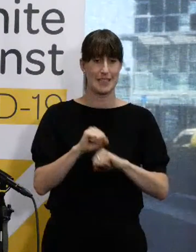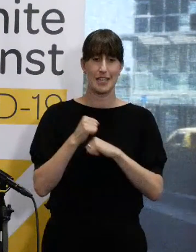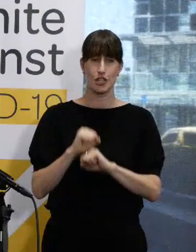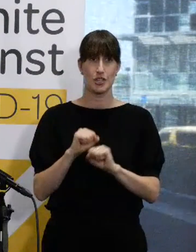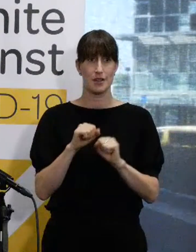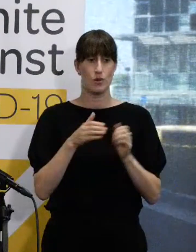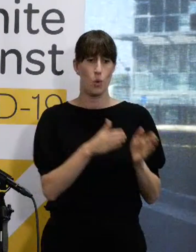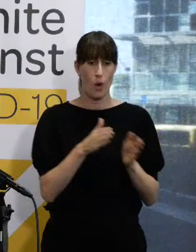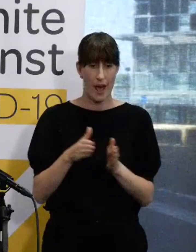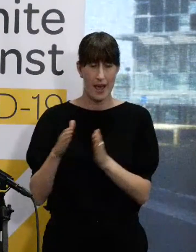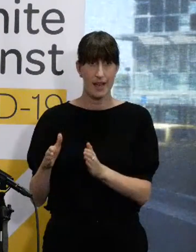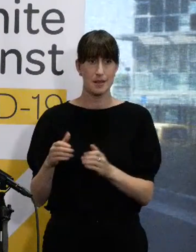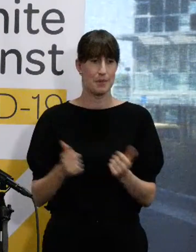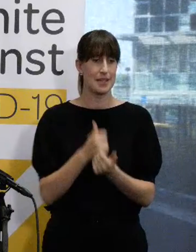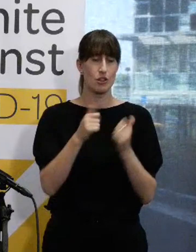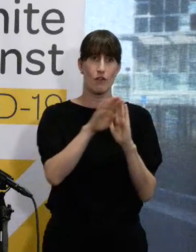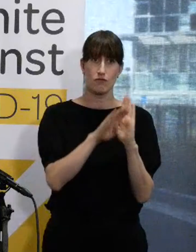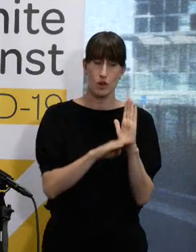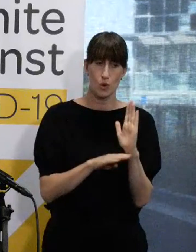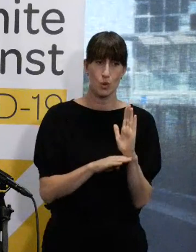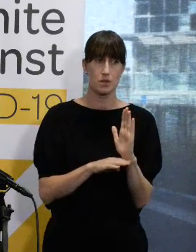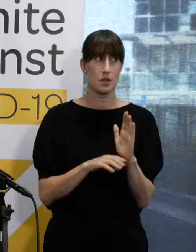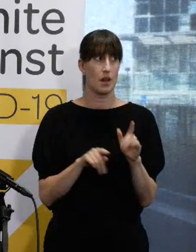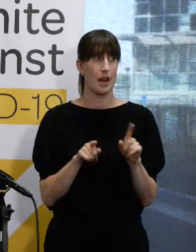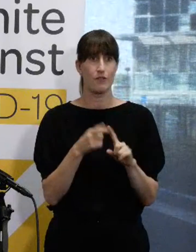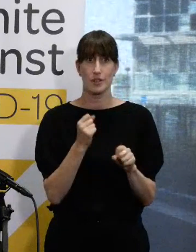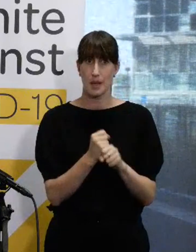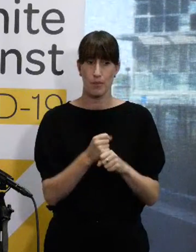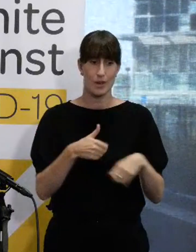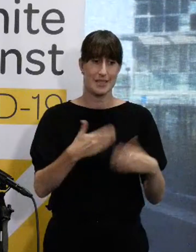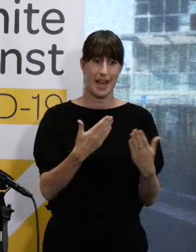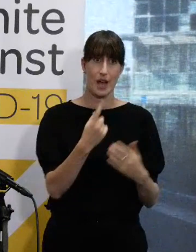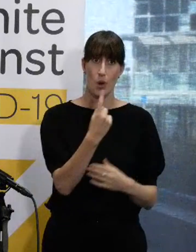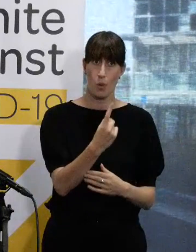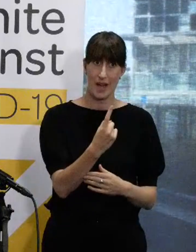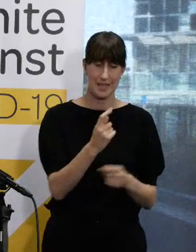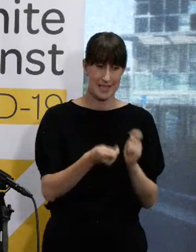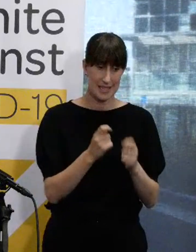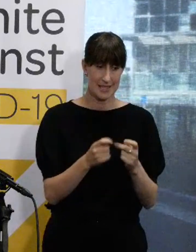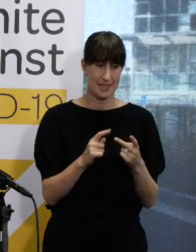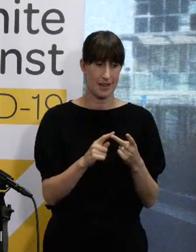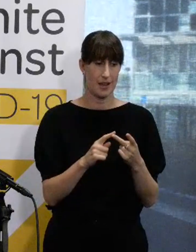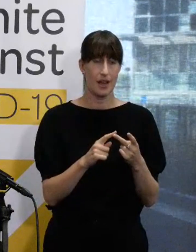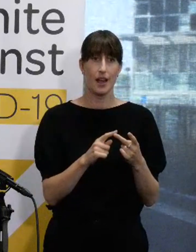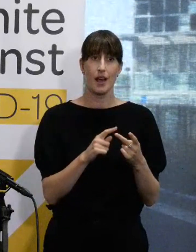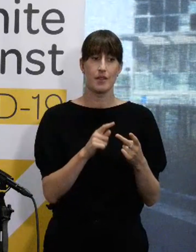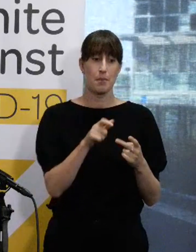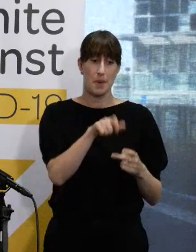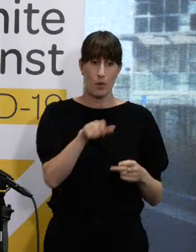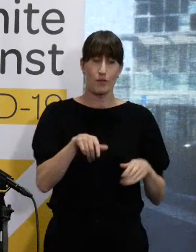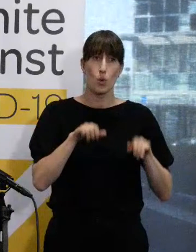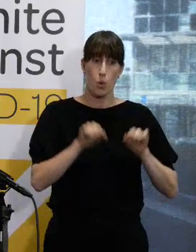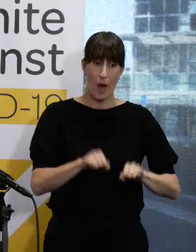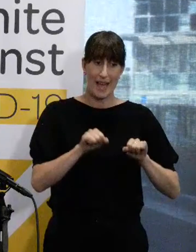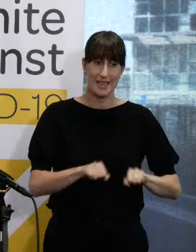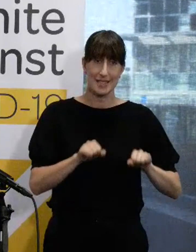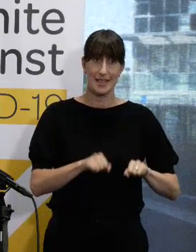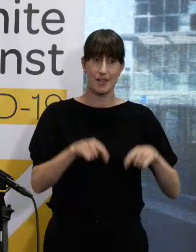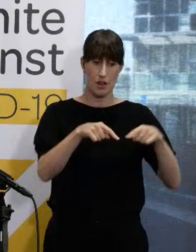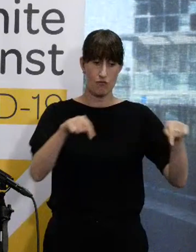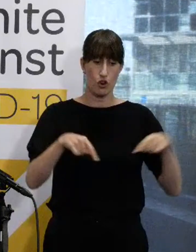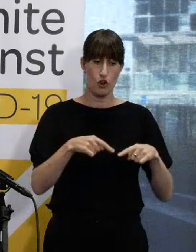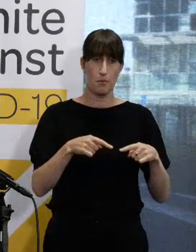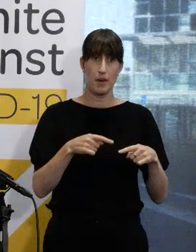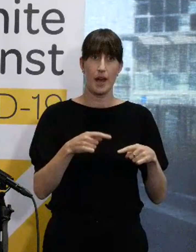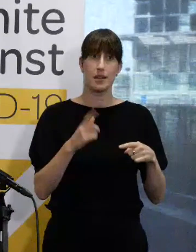a range of other measures, including the day 01 testing, people remain in their rooms till those results come back. So I'm confident that our